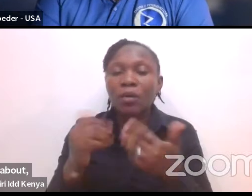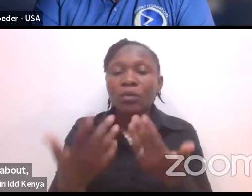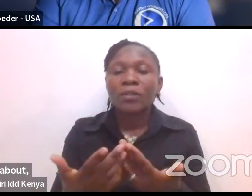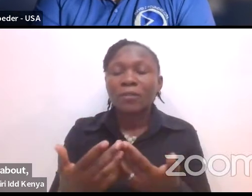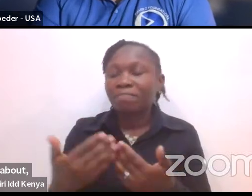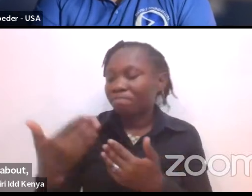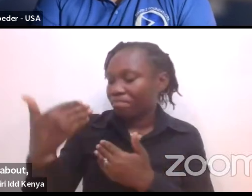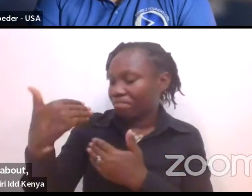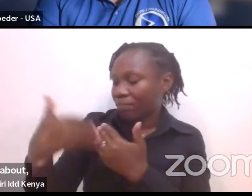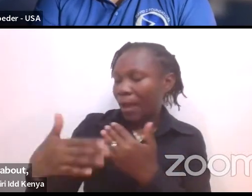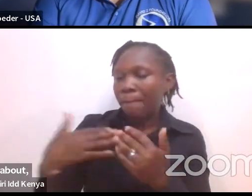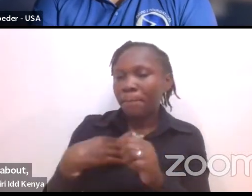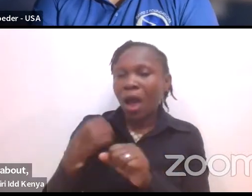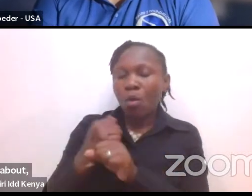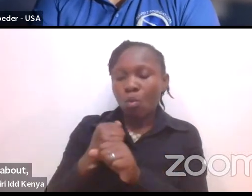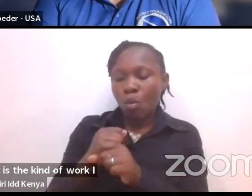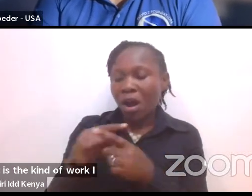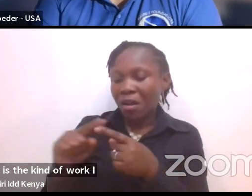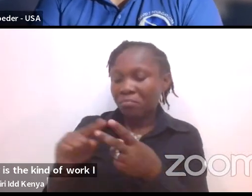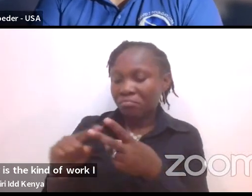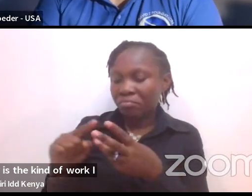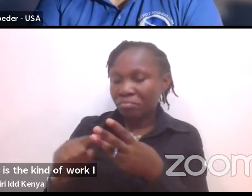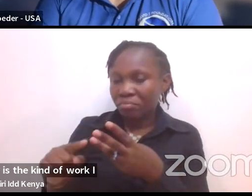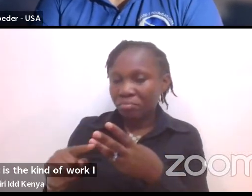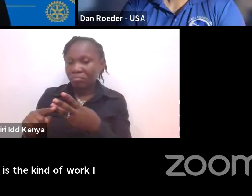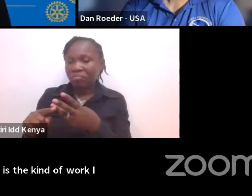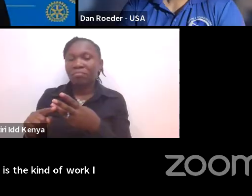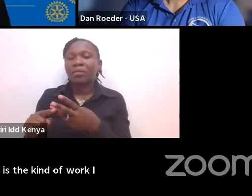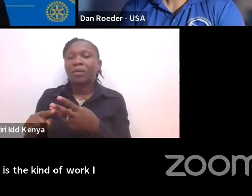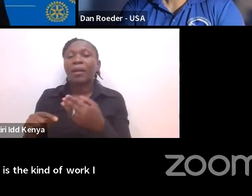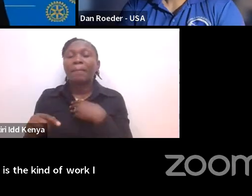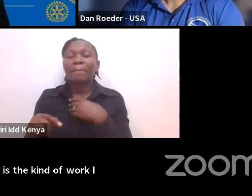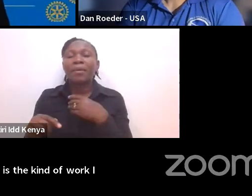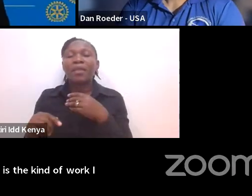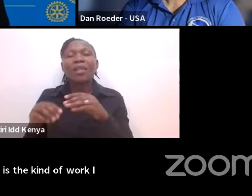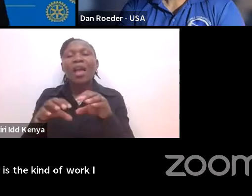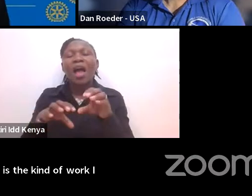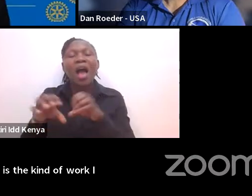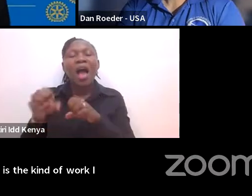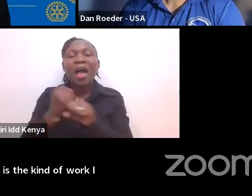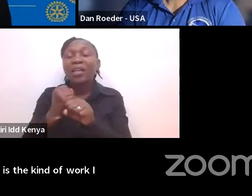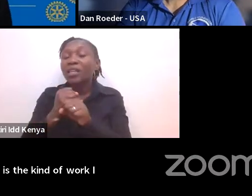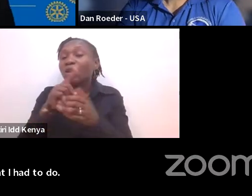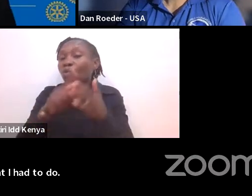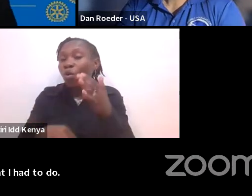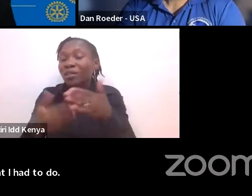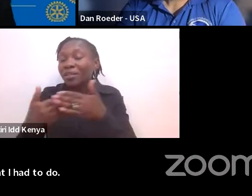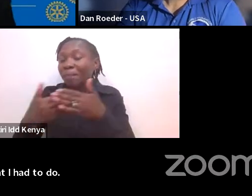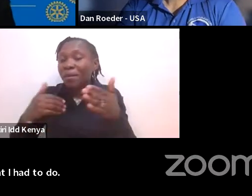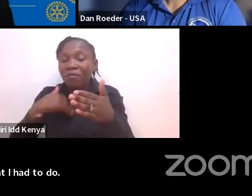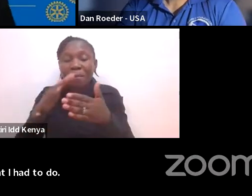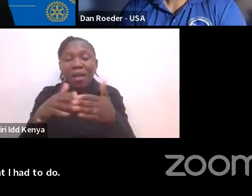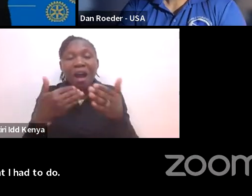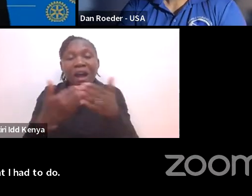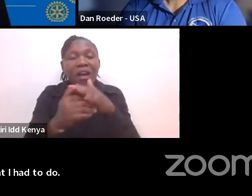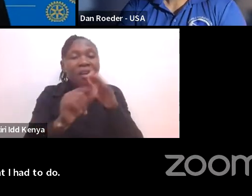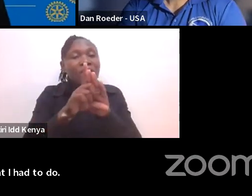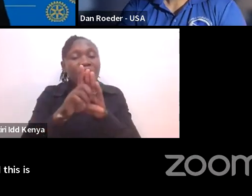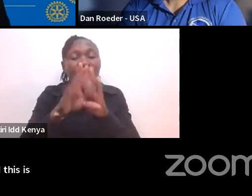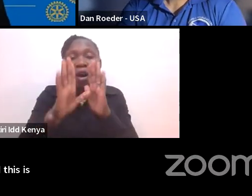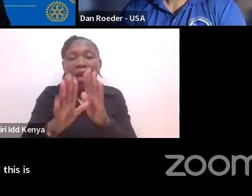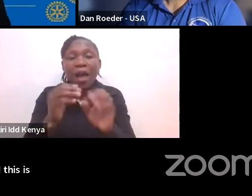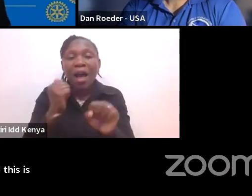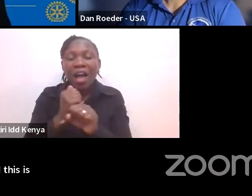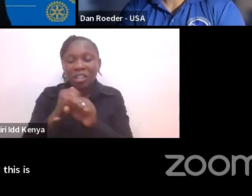kind of work I do as a nurse. This is what I had to do to get to this. And this is a day in the life